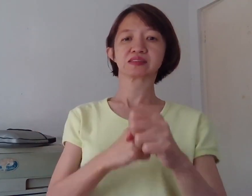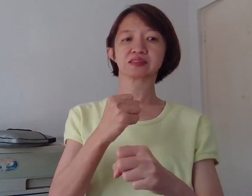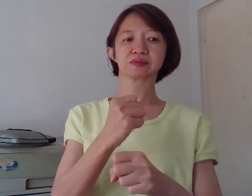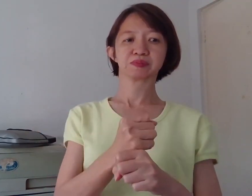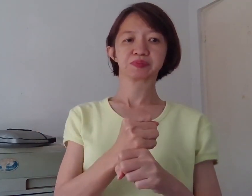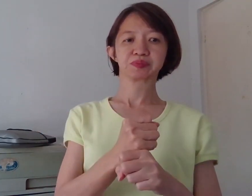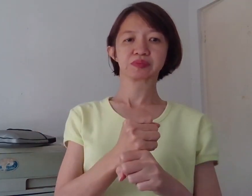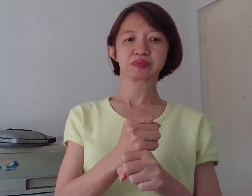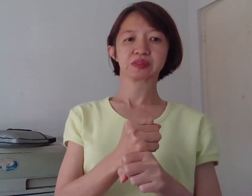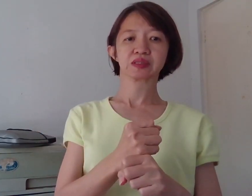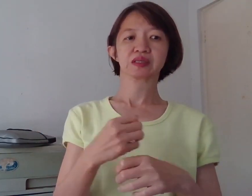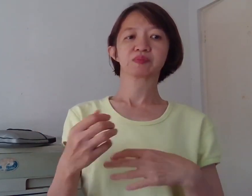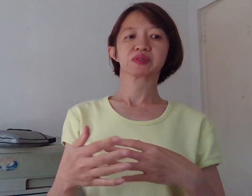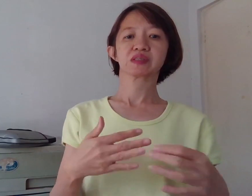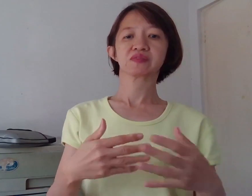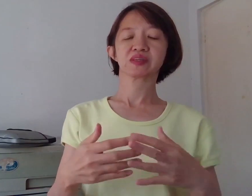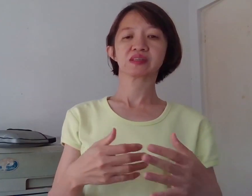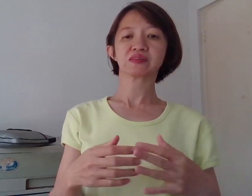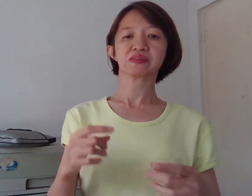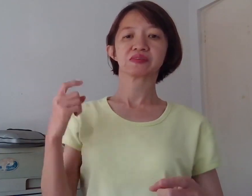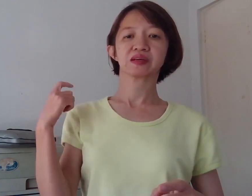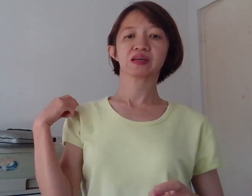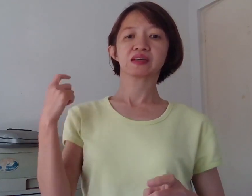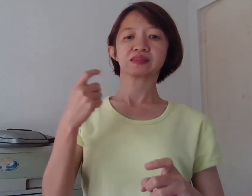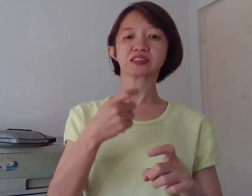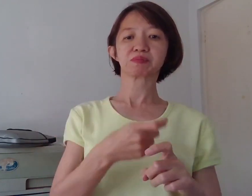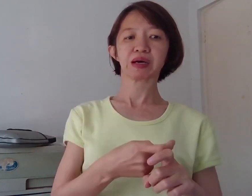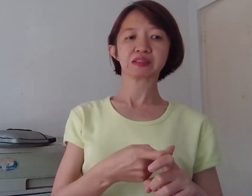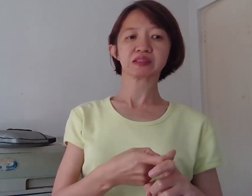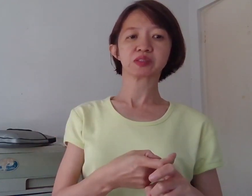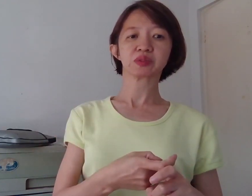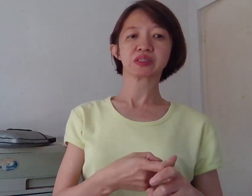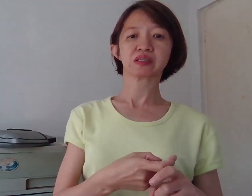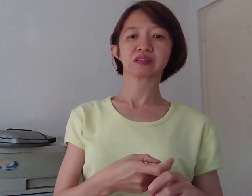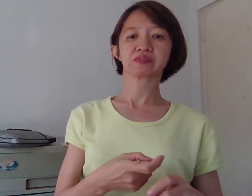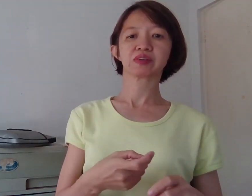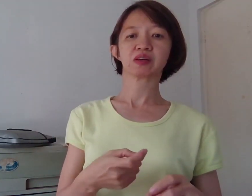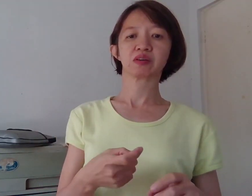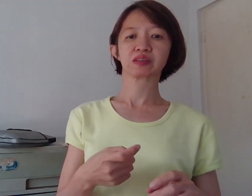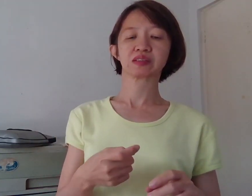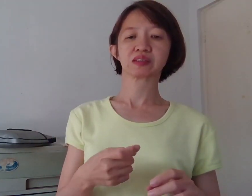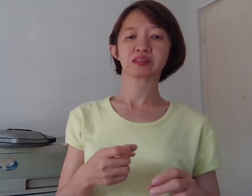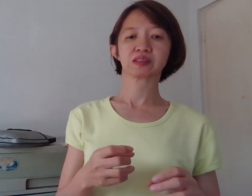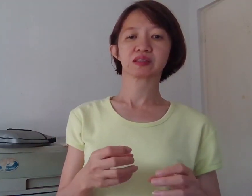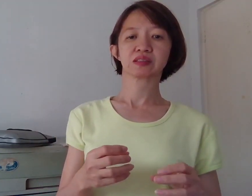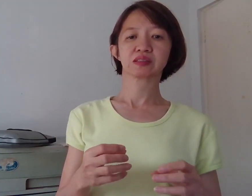years. Even if the Spaniards were here for longer,